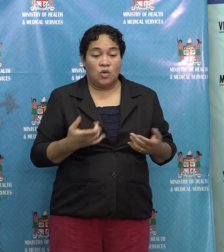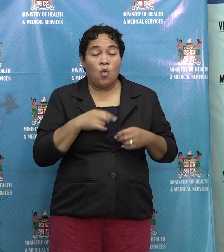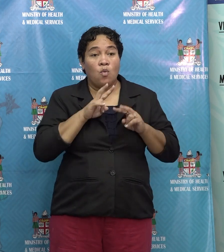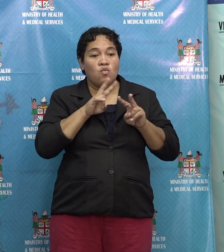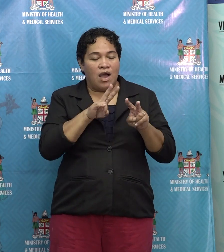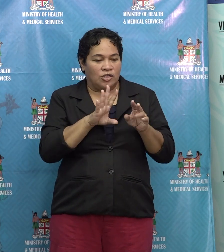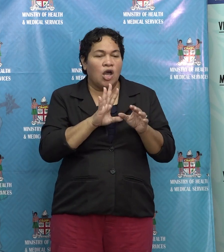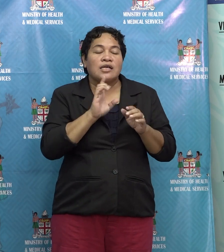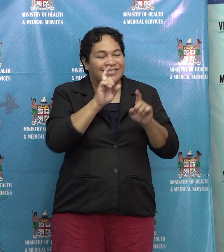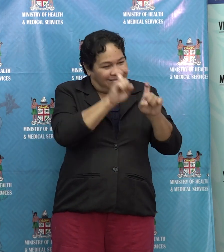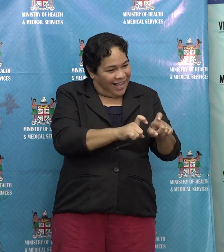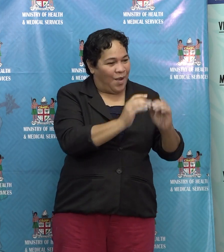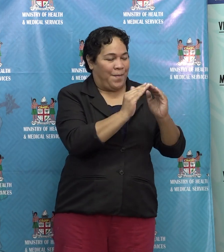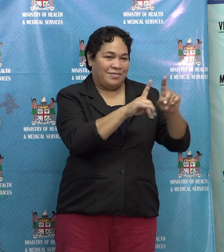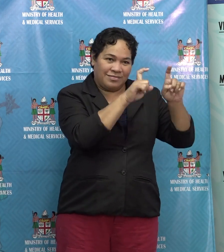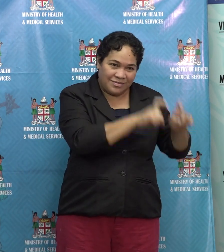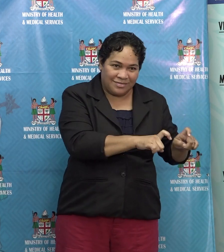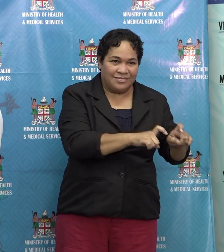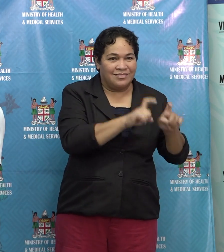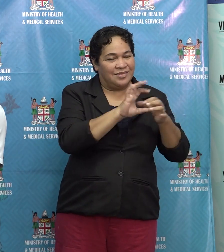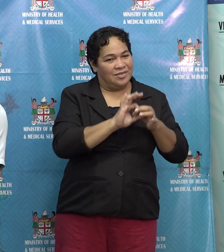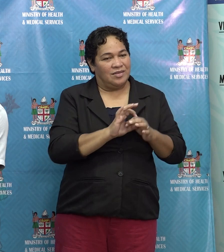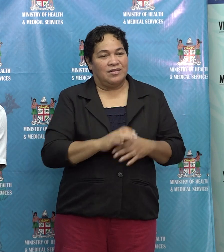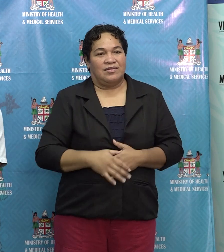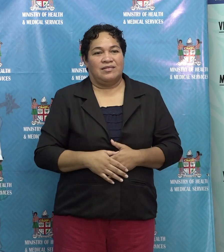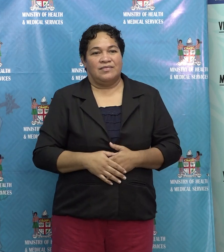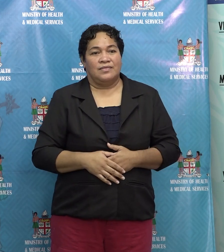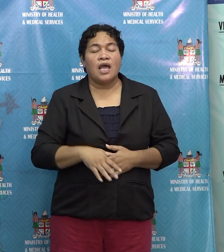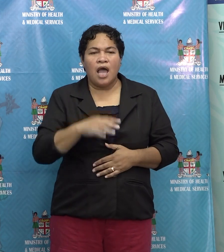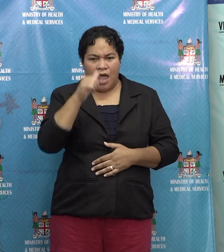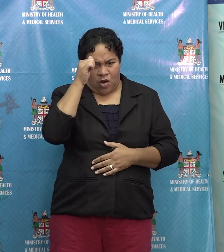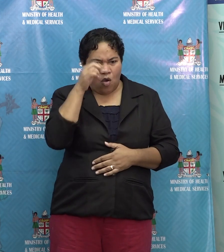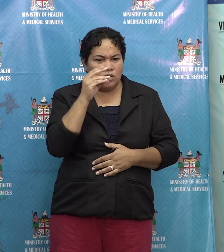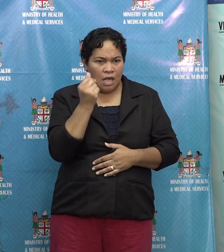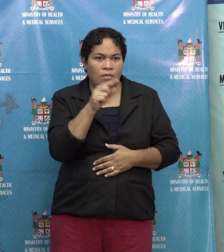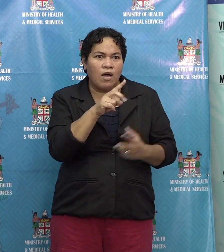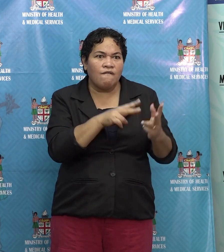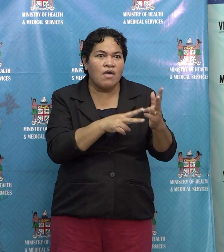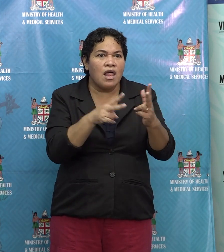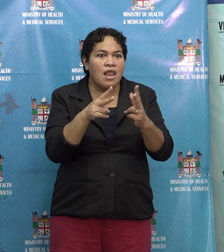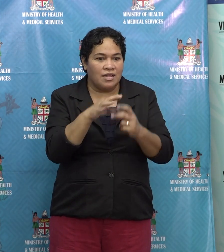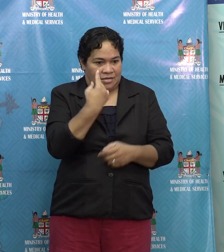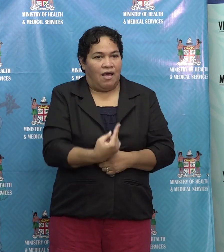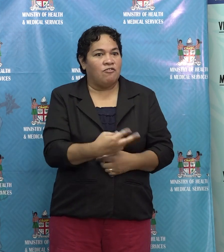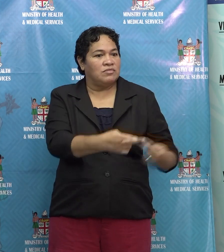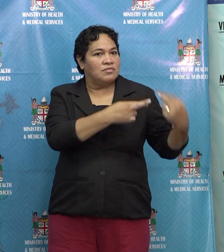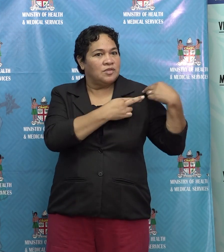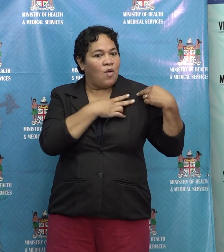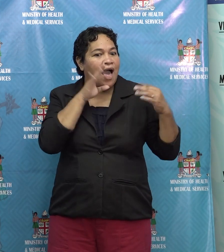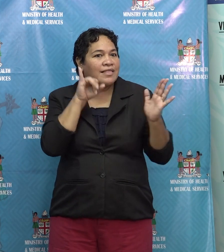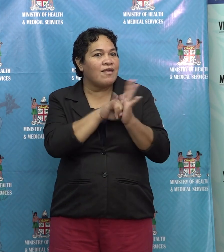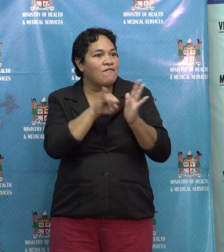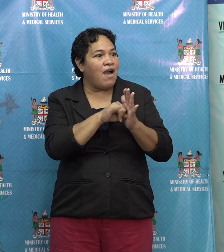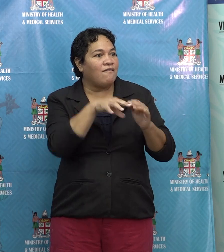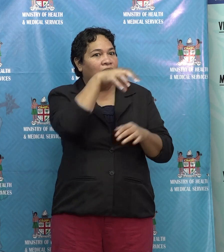home isolation protocols that they are doing. I know a few villages, they have decided taking it upon themselves. They've identified the houses,